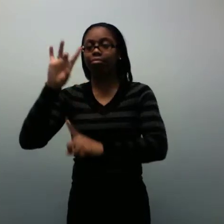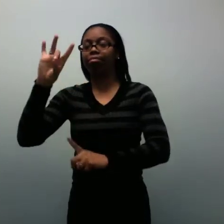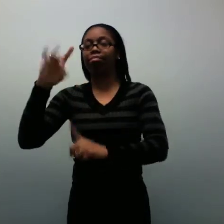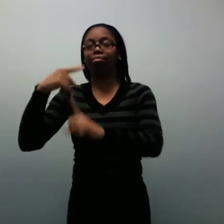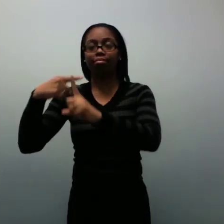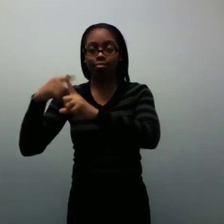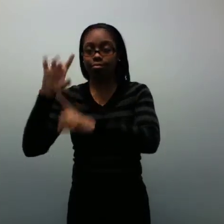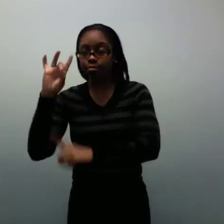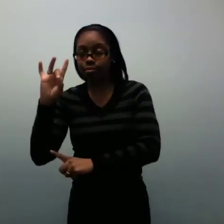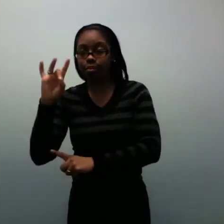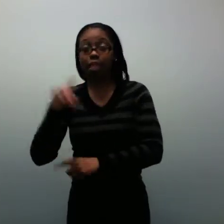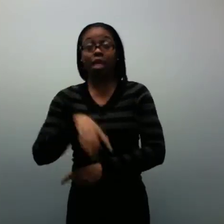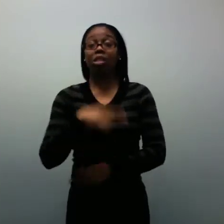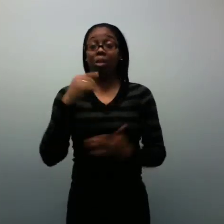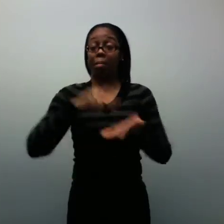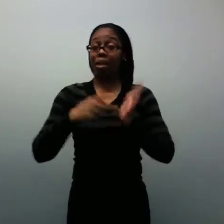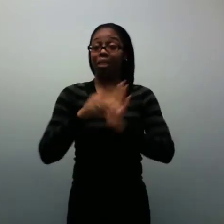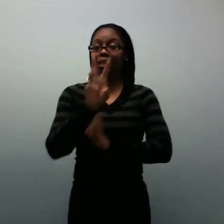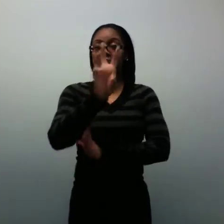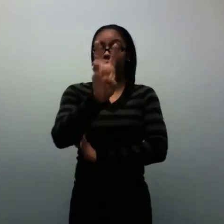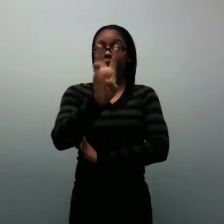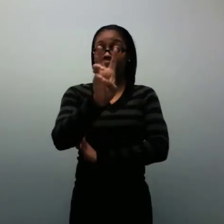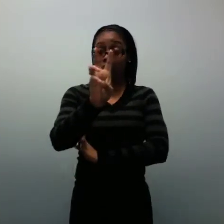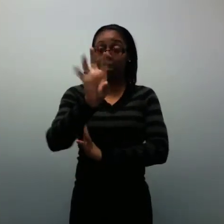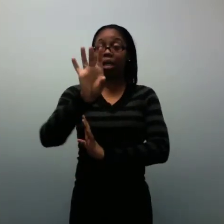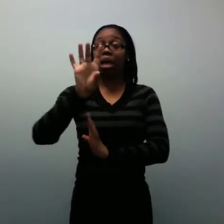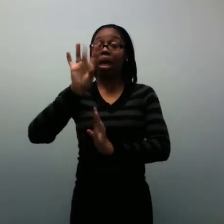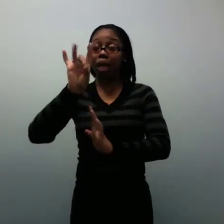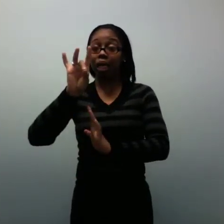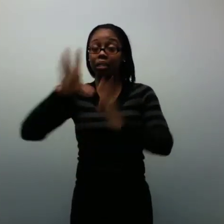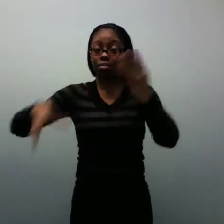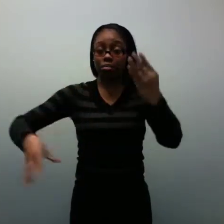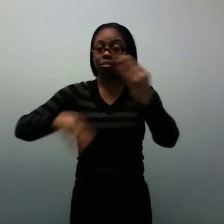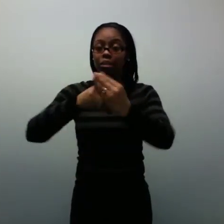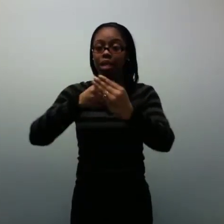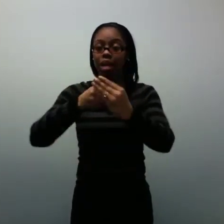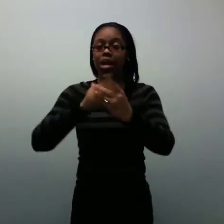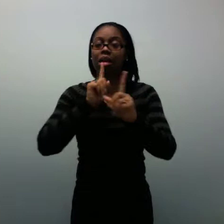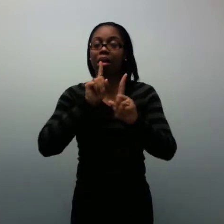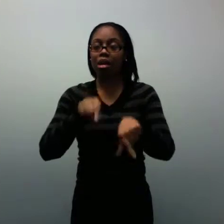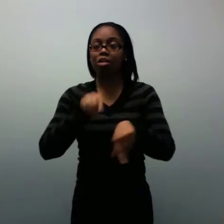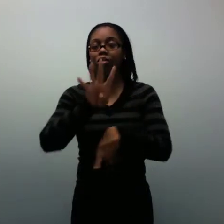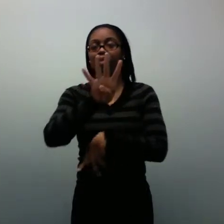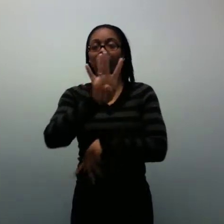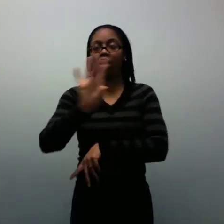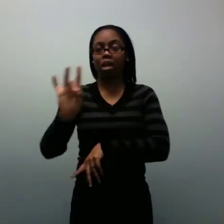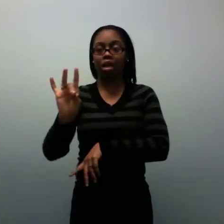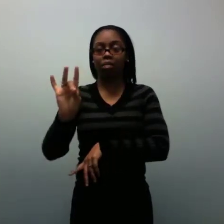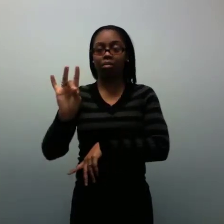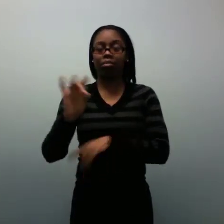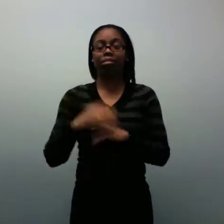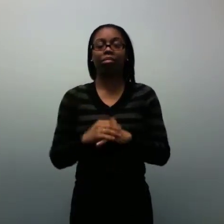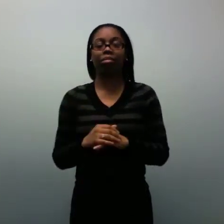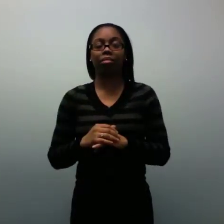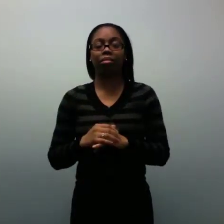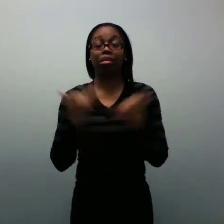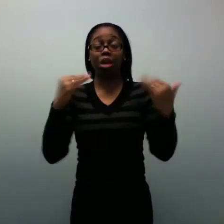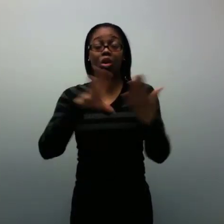6 eighths added. And of course, the answer is 48. Once you learn to multiply, you basically forget this and just